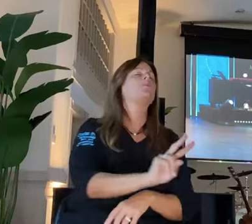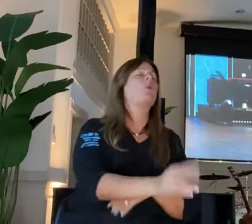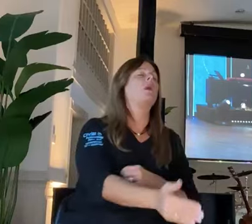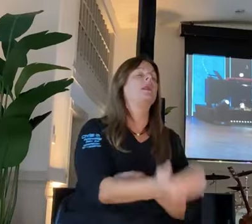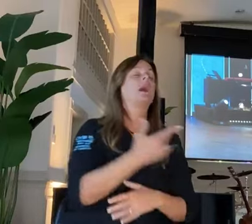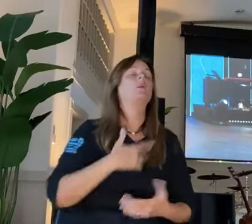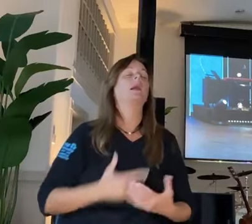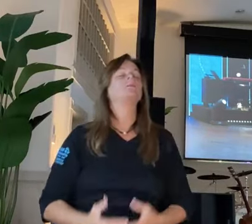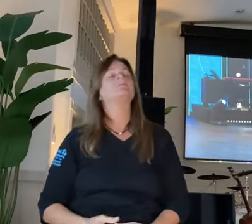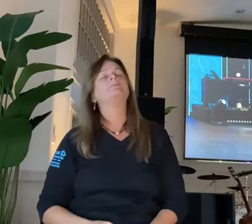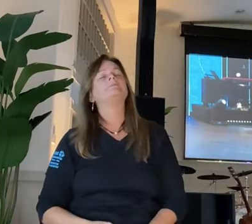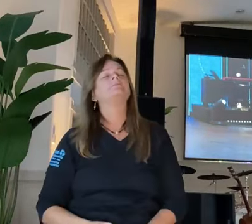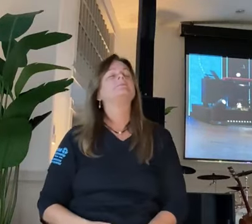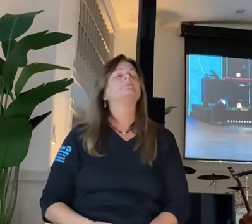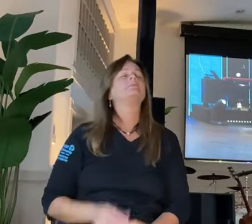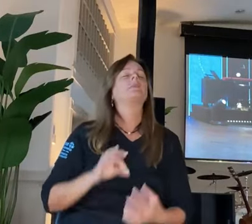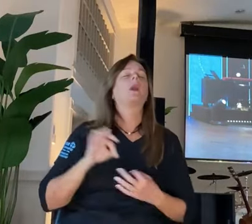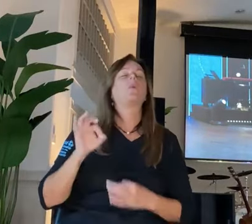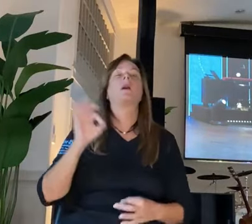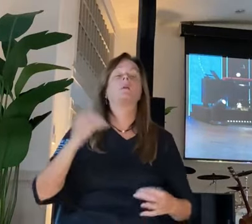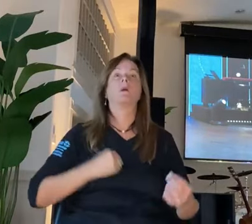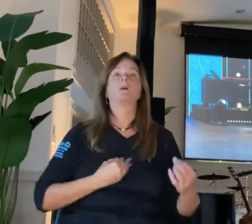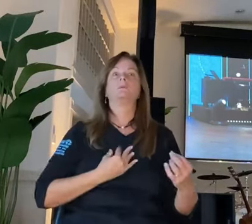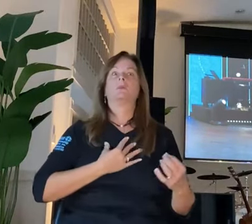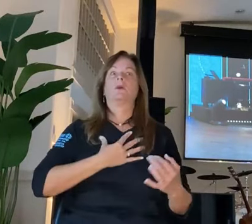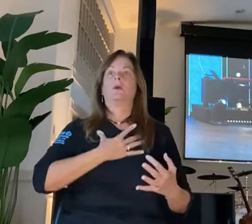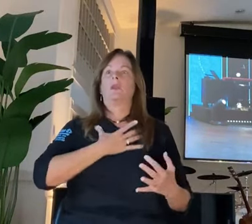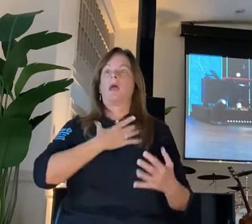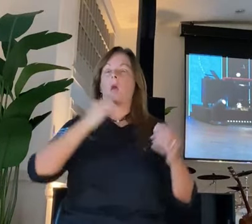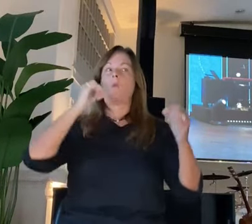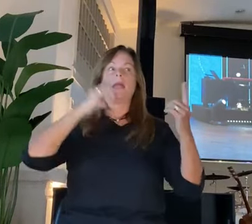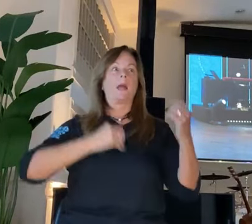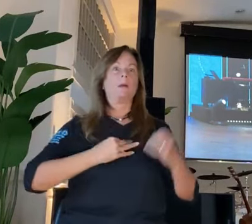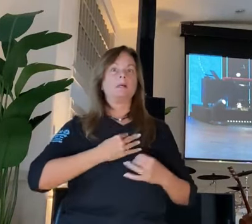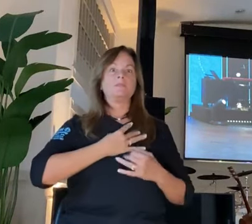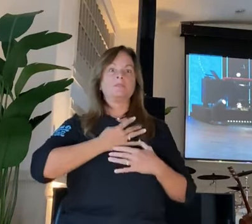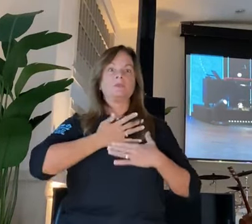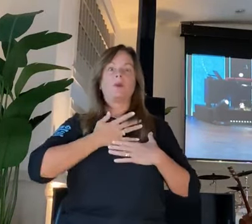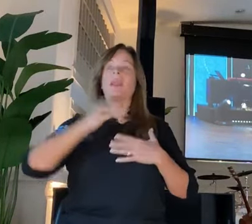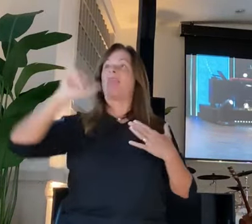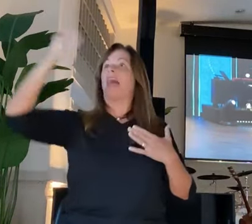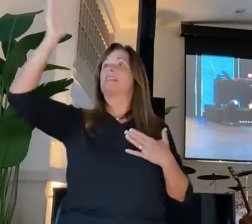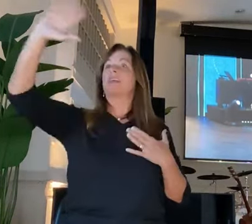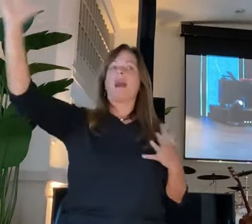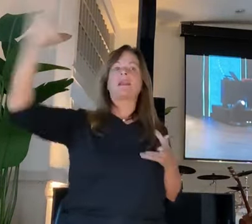come in. I'm not singing it because I don't wake up doing it, but my spirit is singing it, right? He's God.